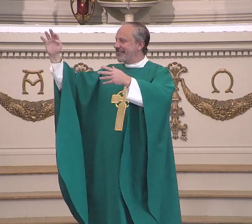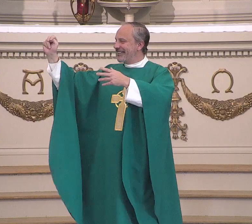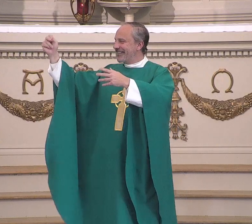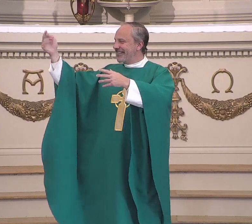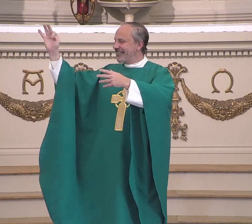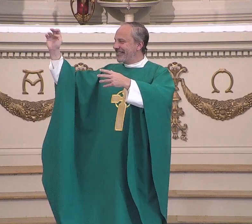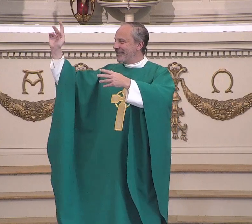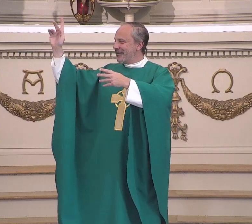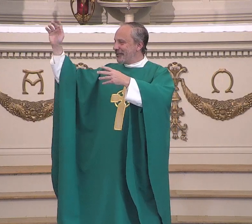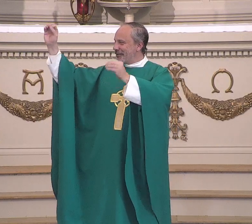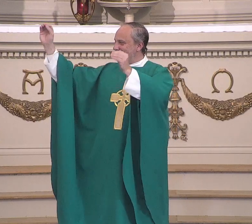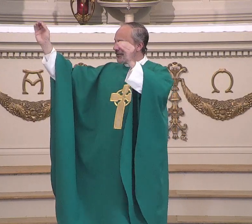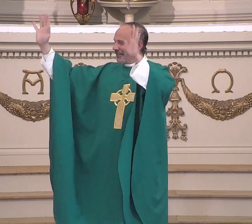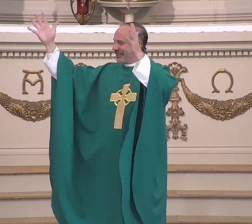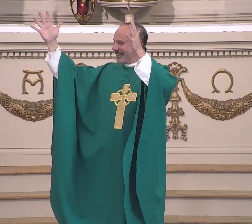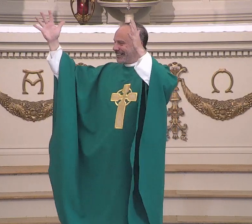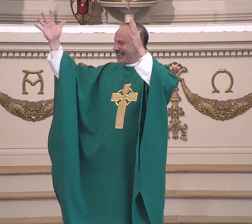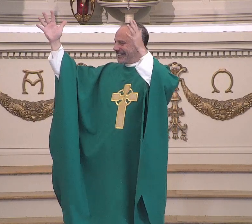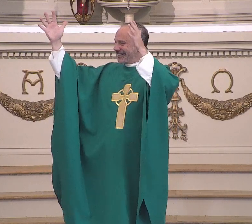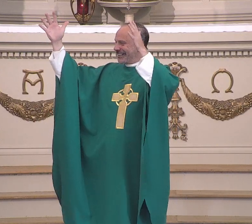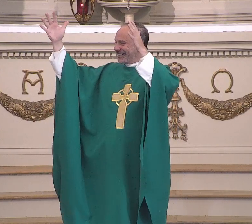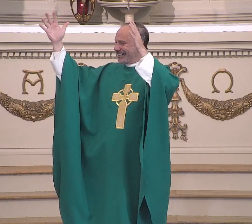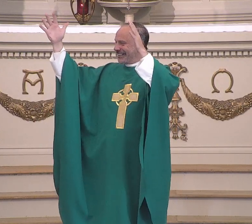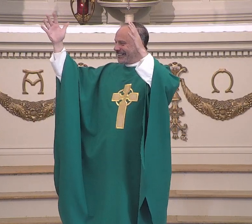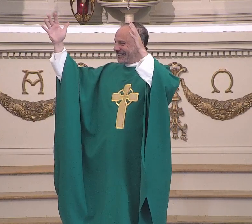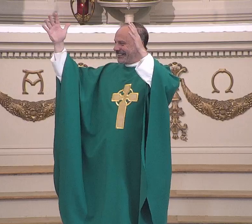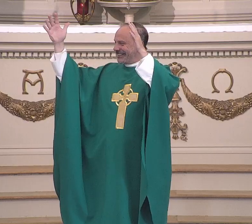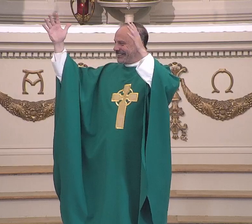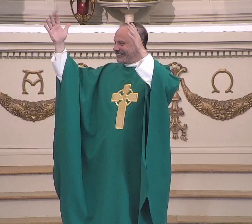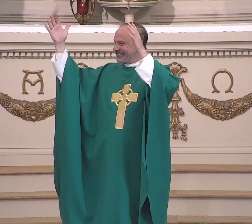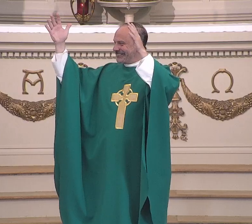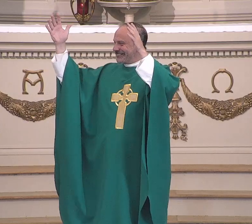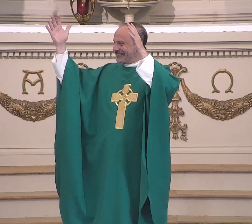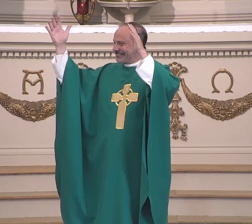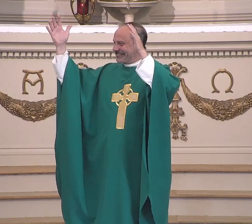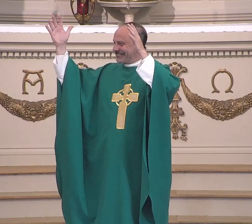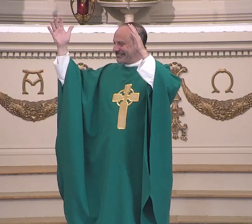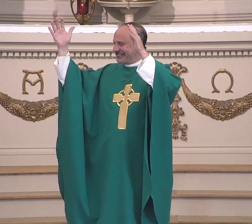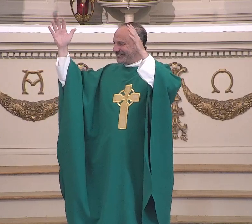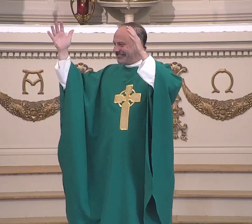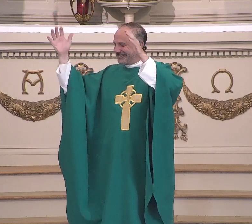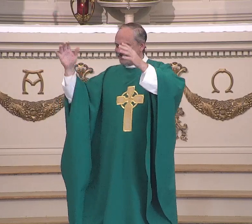Fabiano. Happy birthday, John.